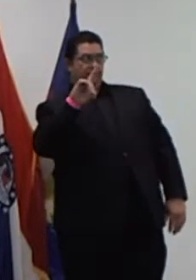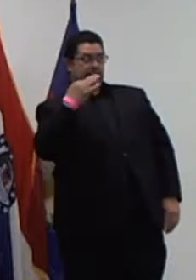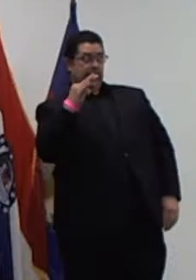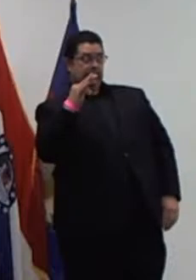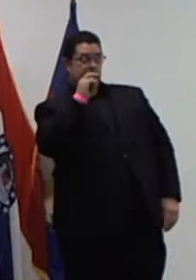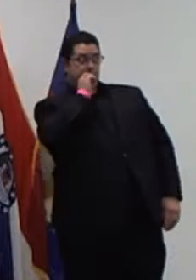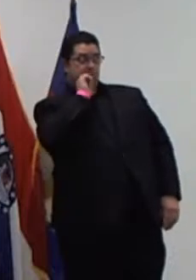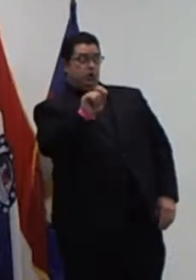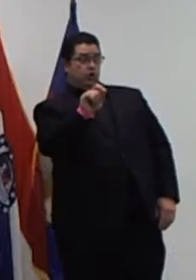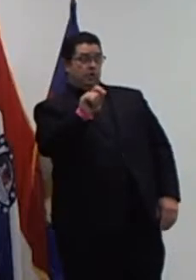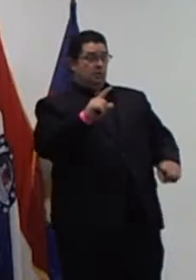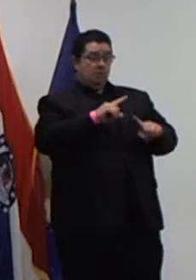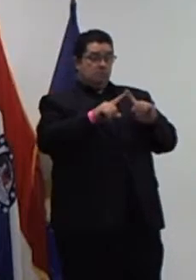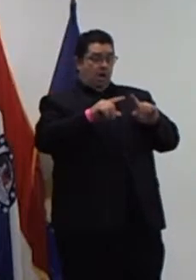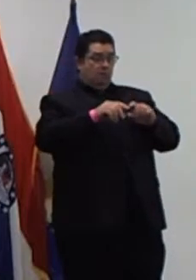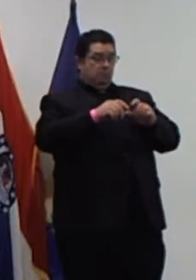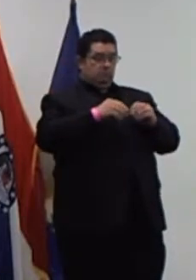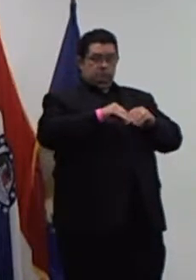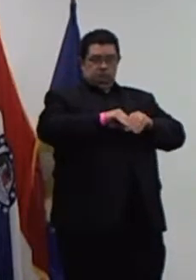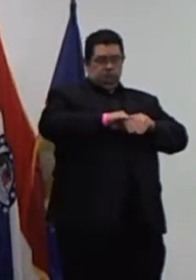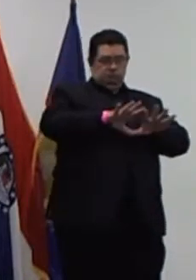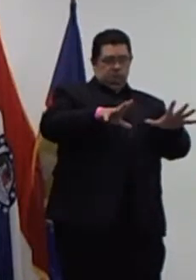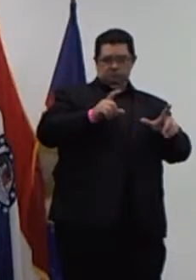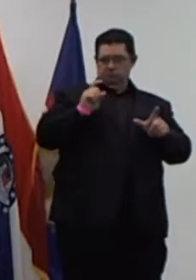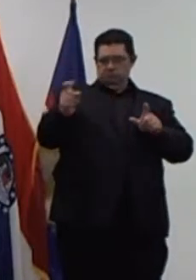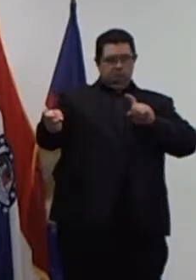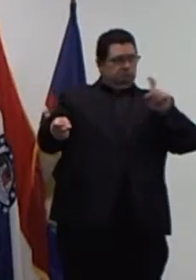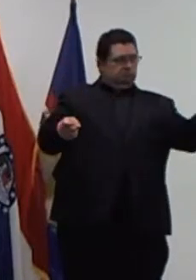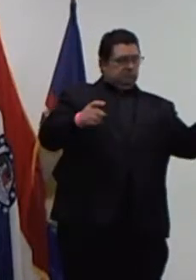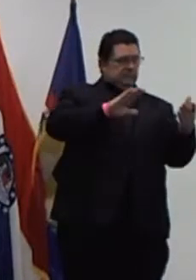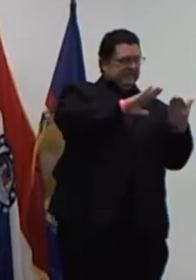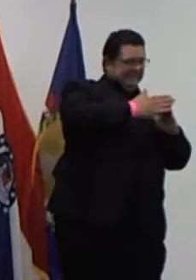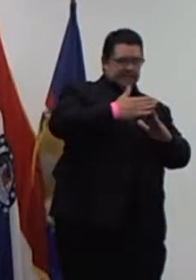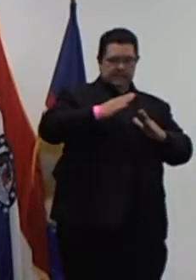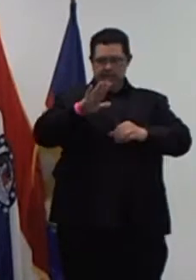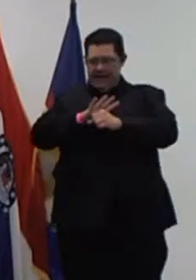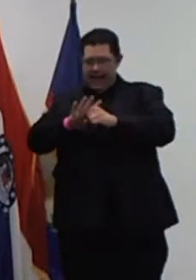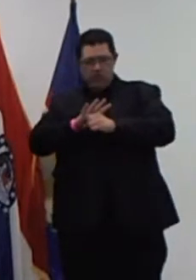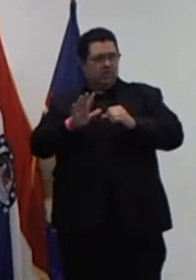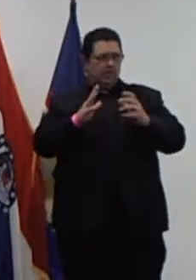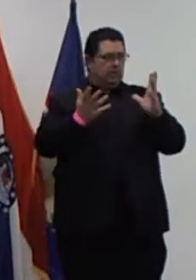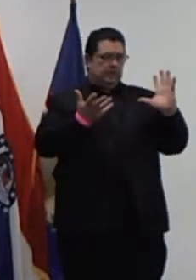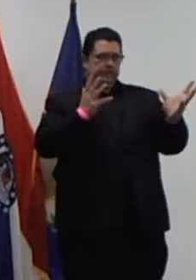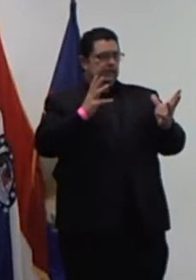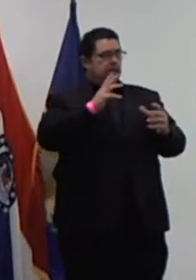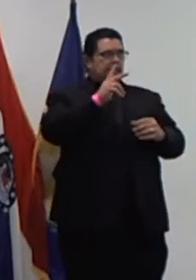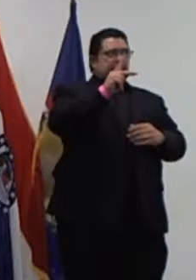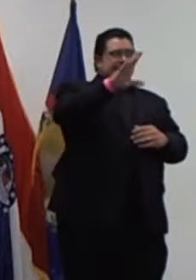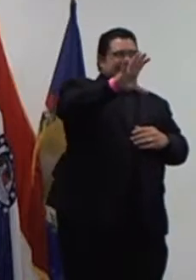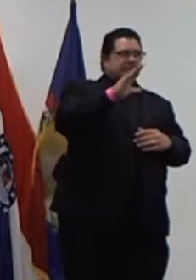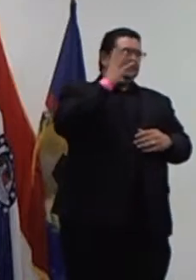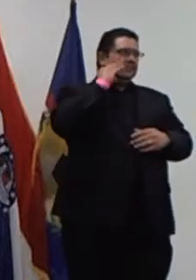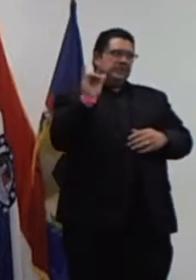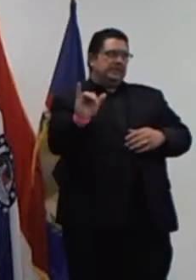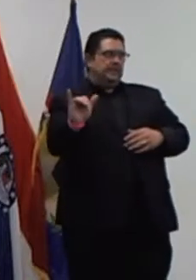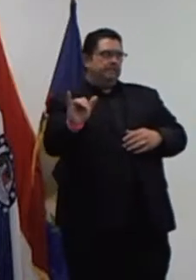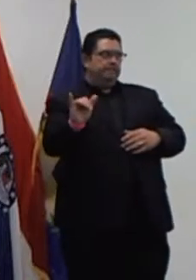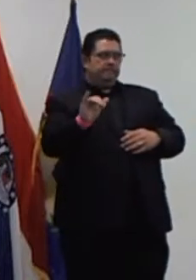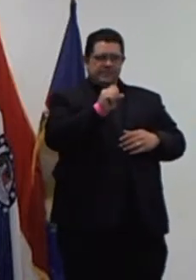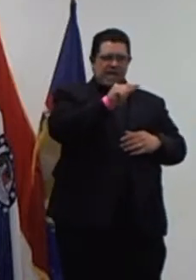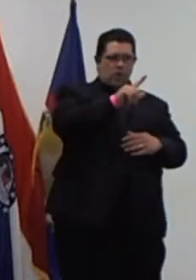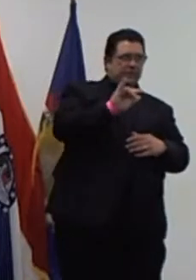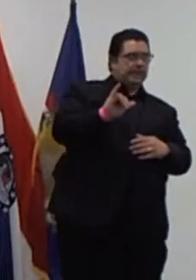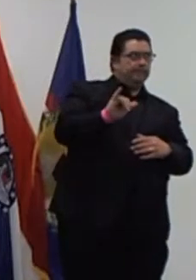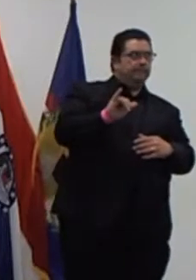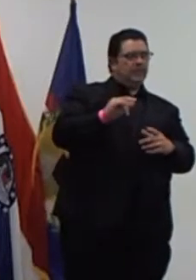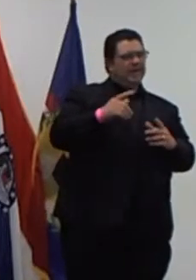don't even know how the distribution is to the city and the county. And look, Kansas City's kind of going through that. St. Louis is kind of going through that. There's going to be